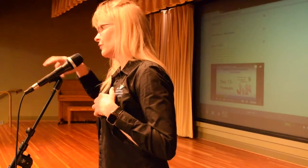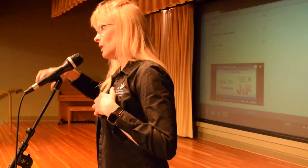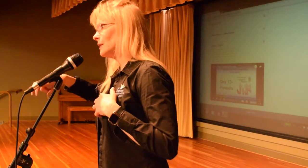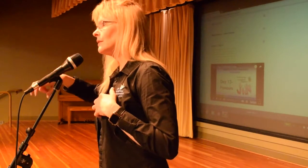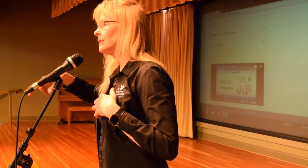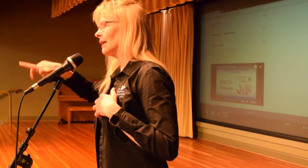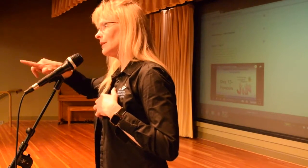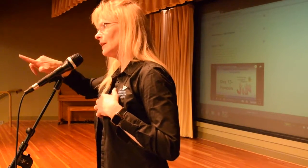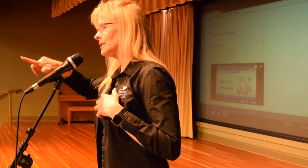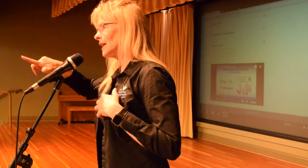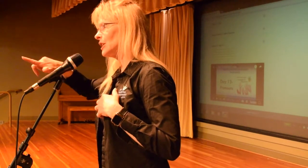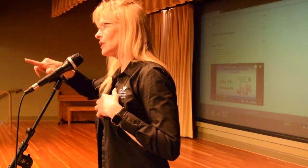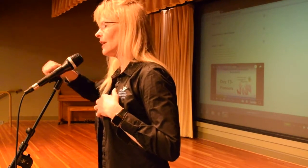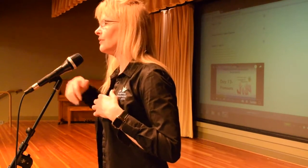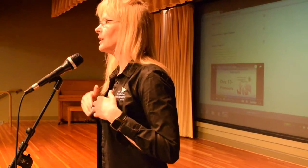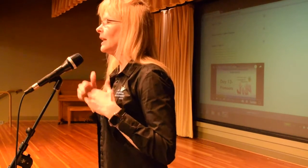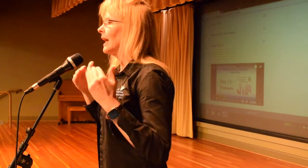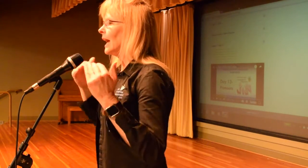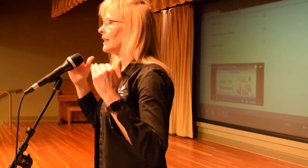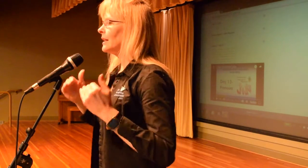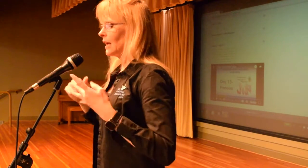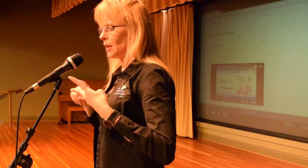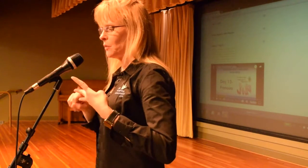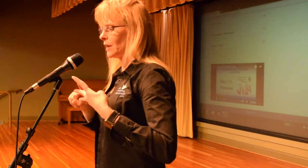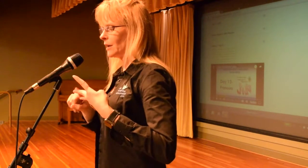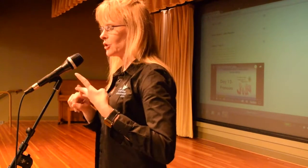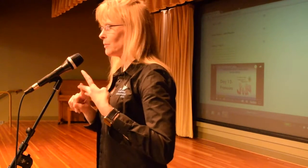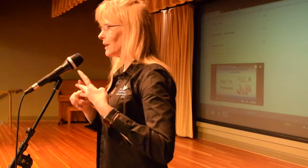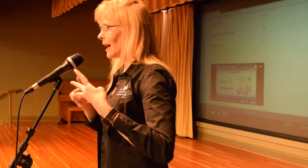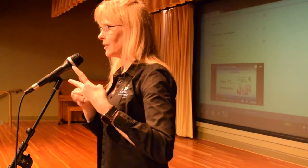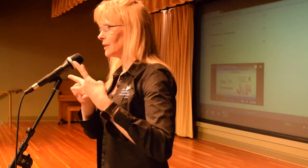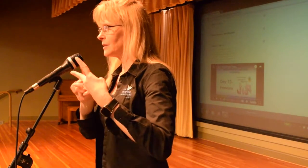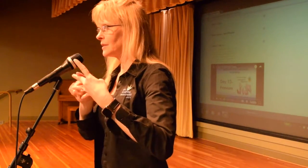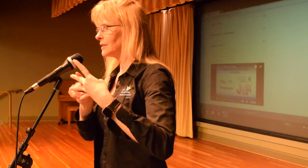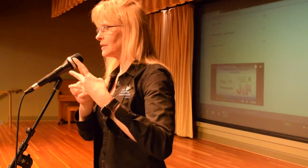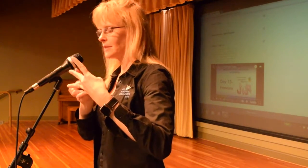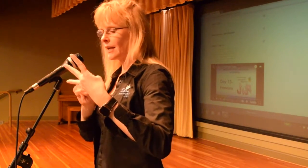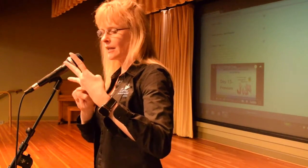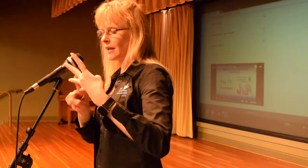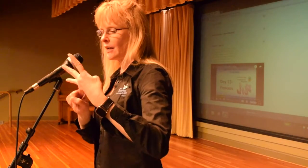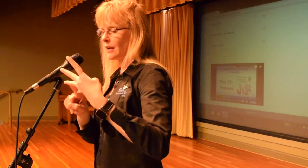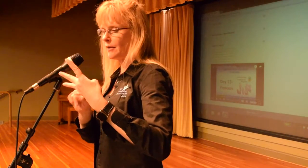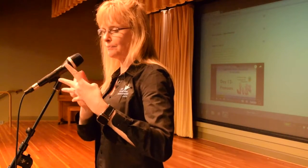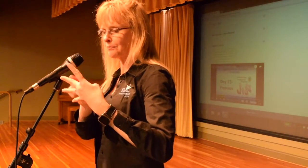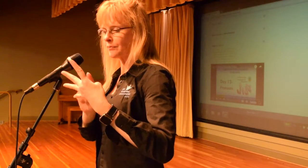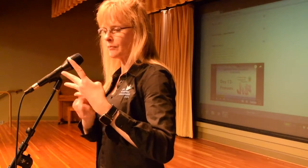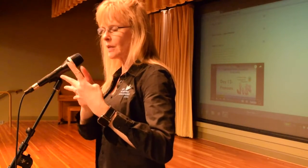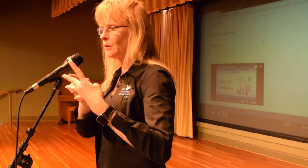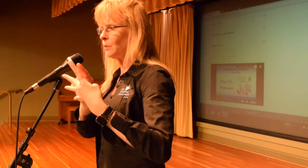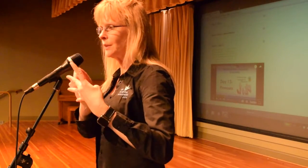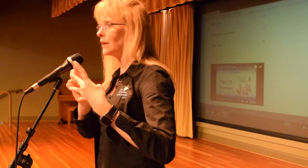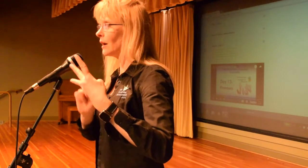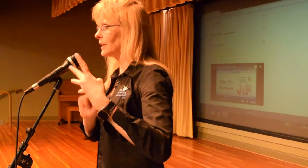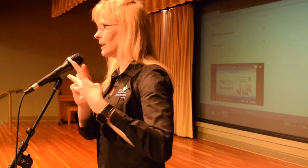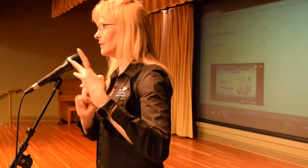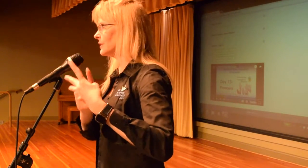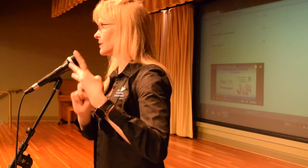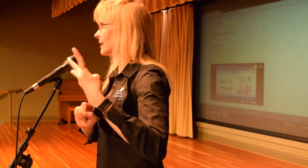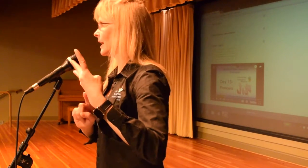front on the little stage left. And then the other one I interpret at the second and, the even